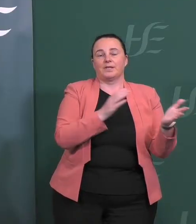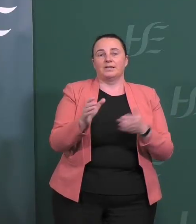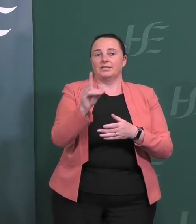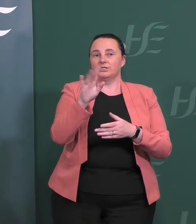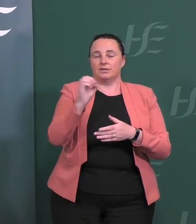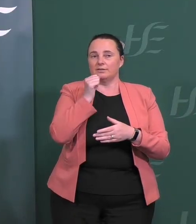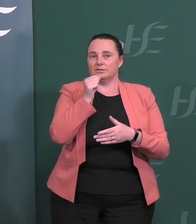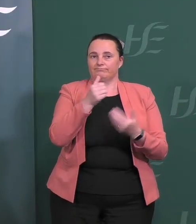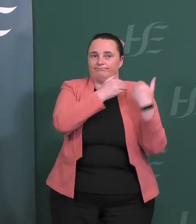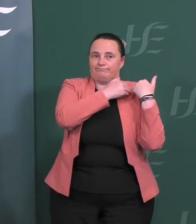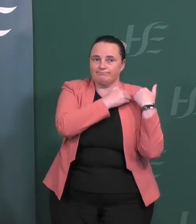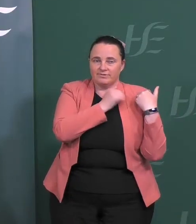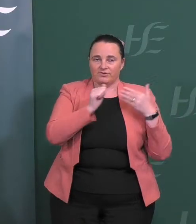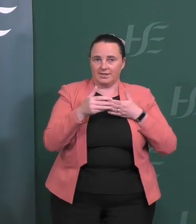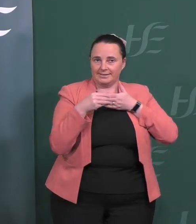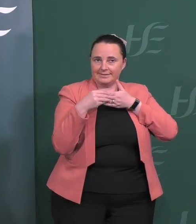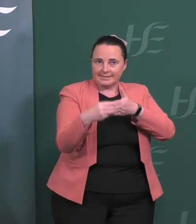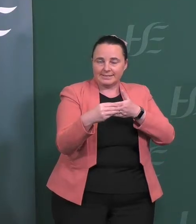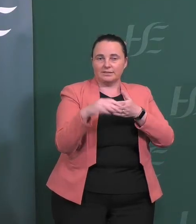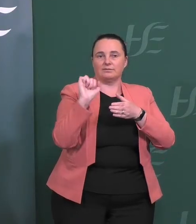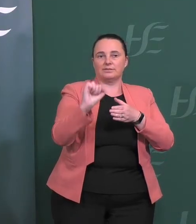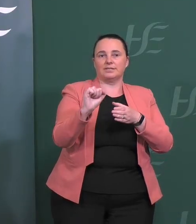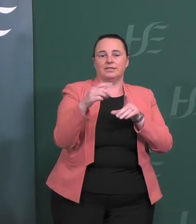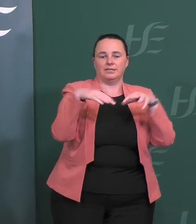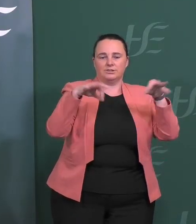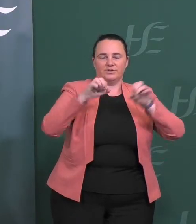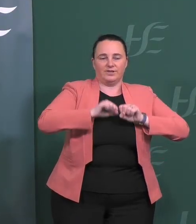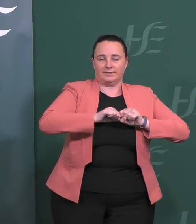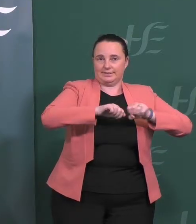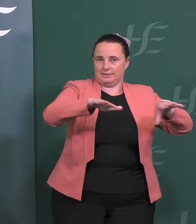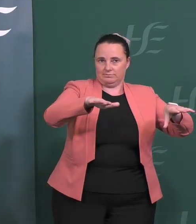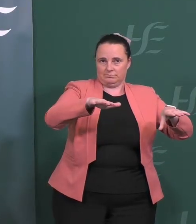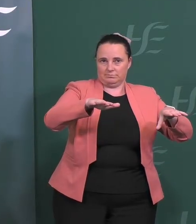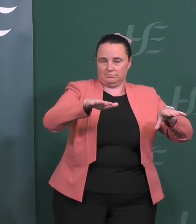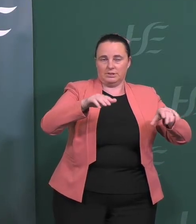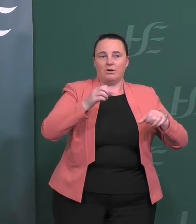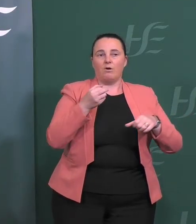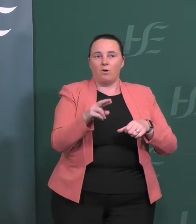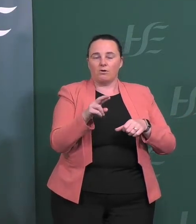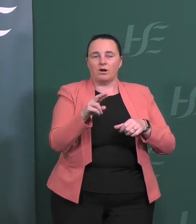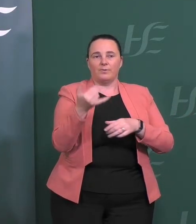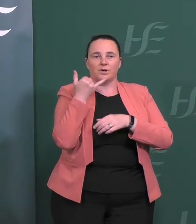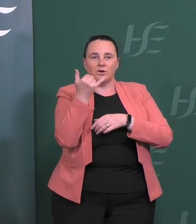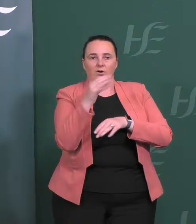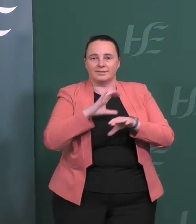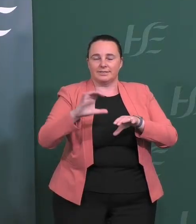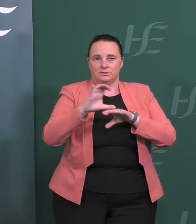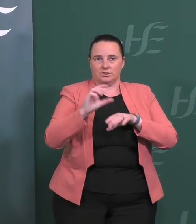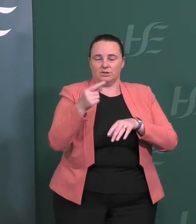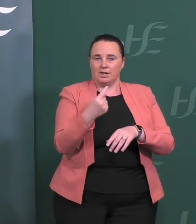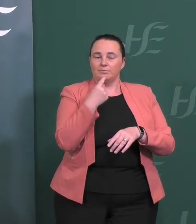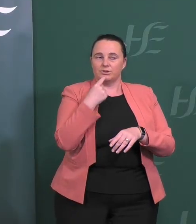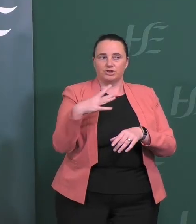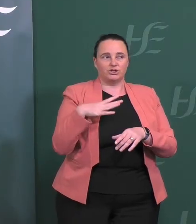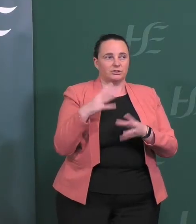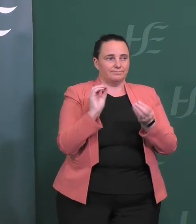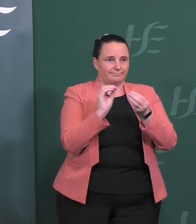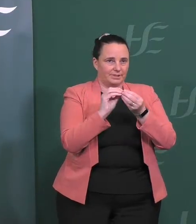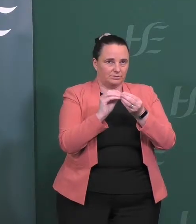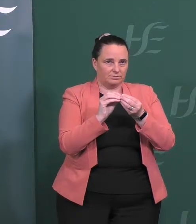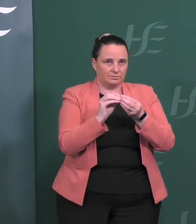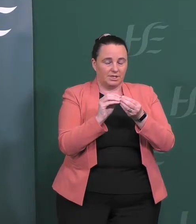isn't responsible or doesn't lead on the distribution of certificates or indeed on the call centre. But just to mention that there are a